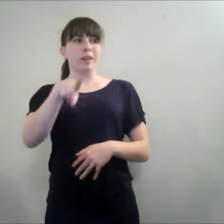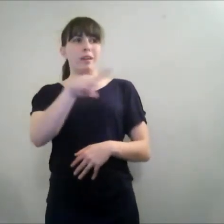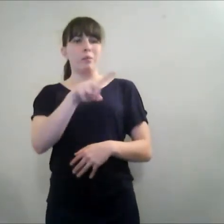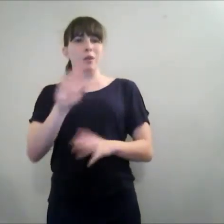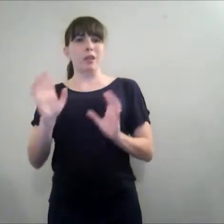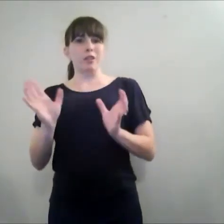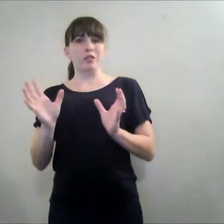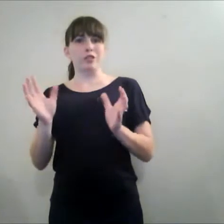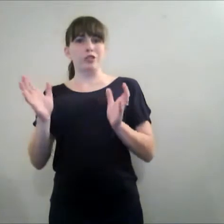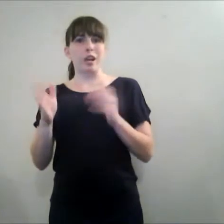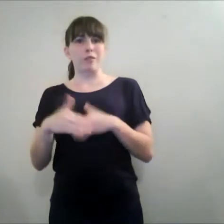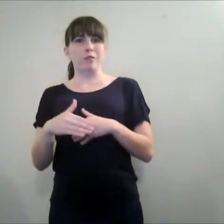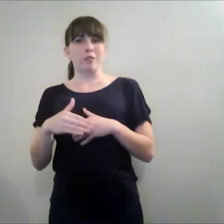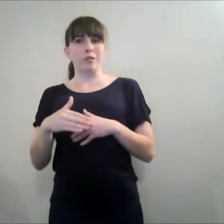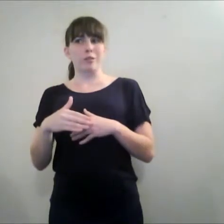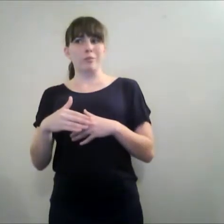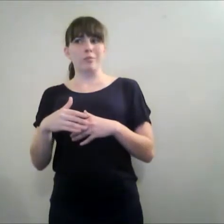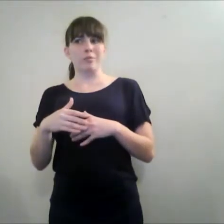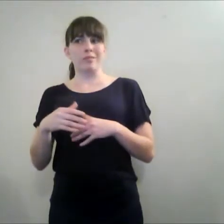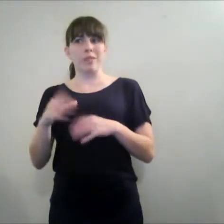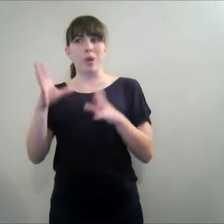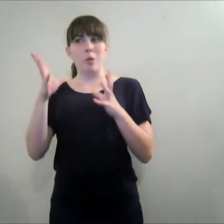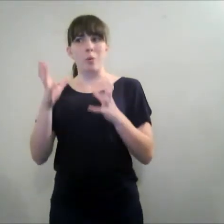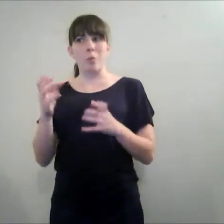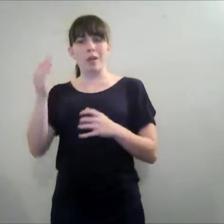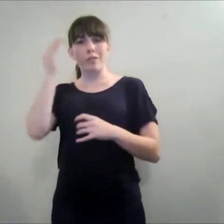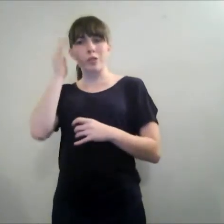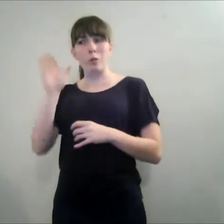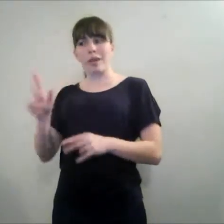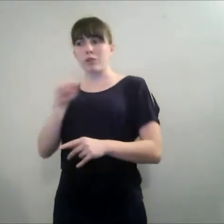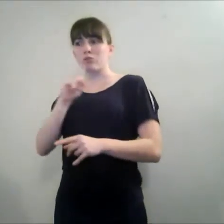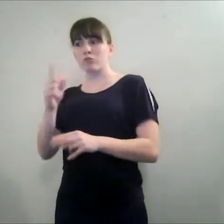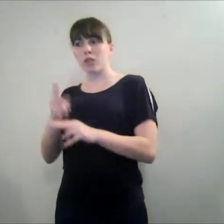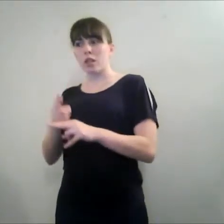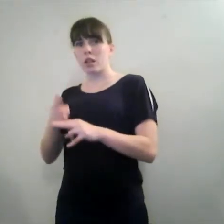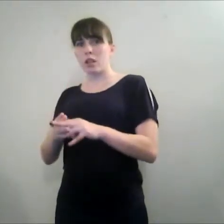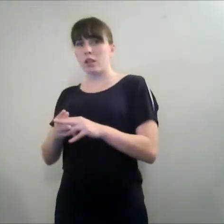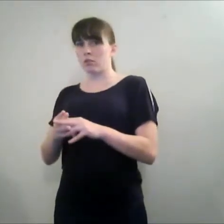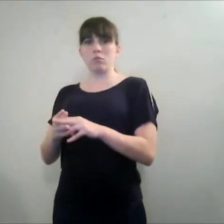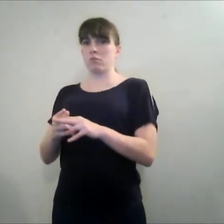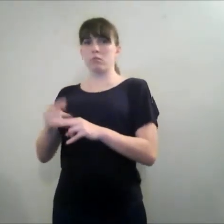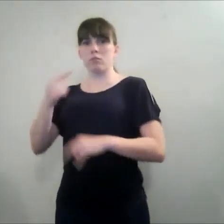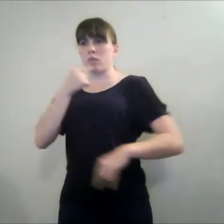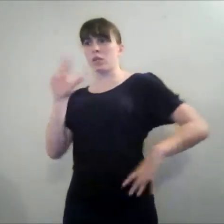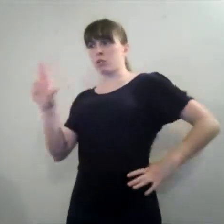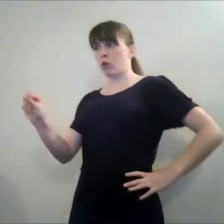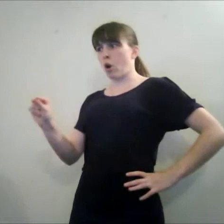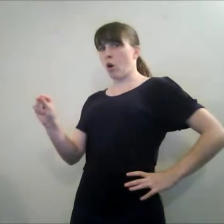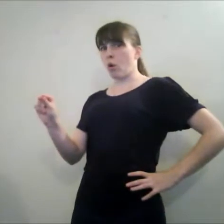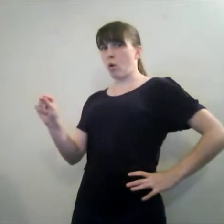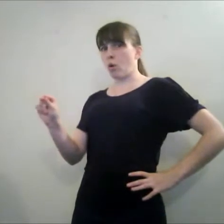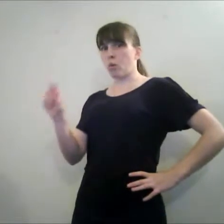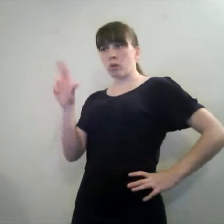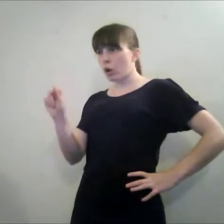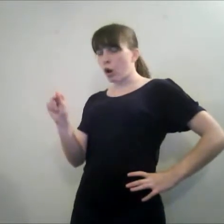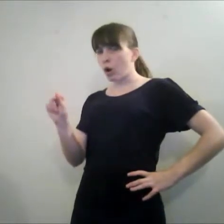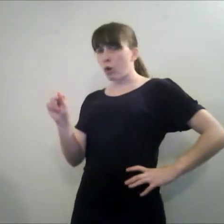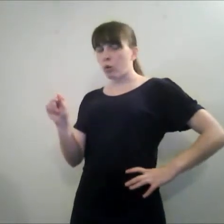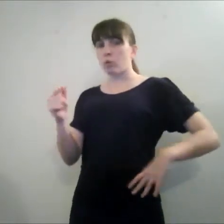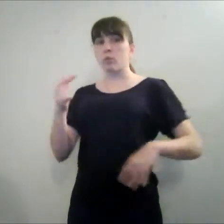and teachers and whatever? When, you see what I mean? So you have this odd sort of paradox where I'm happy for him to go into this space if I know who everybody